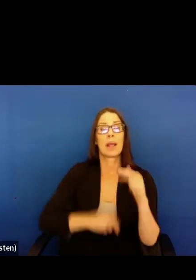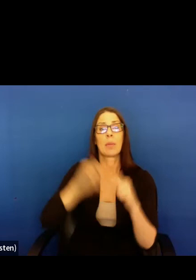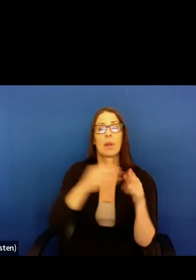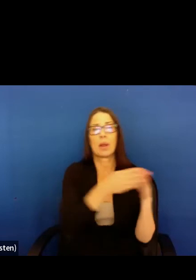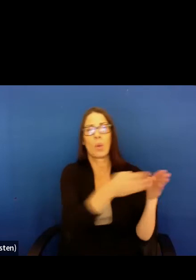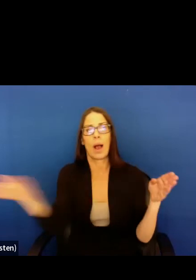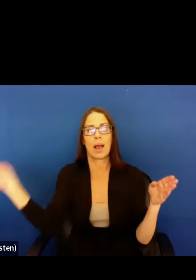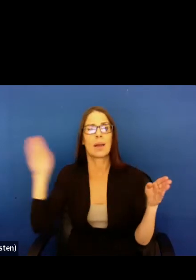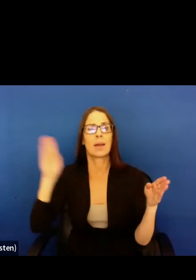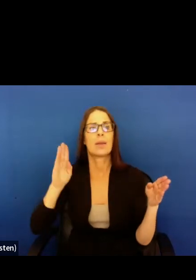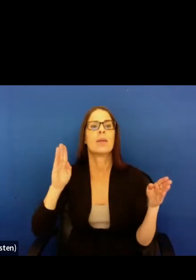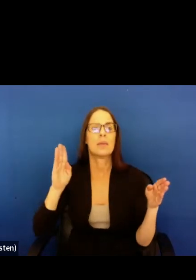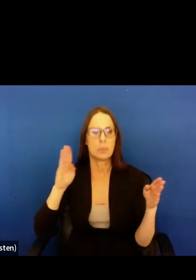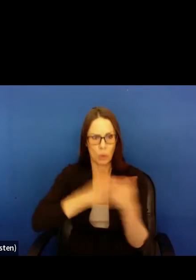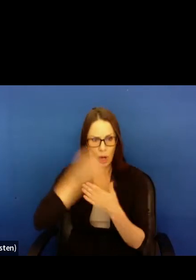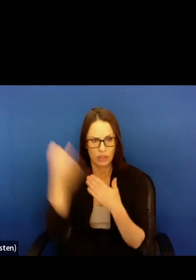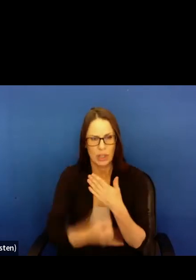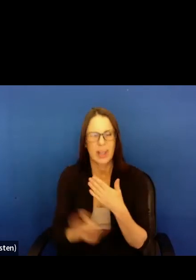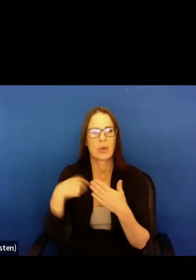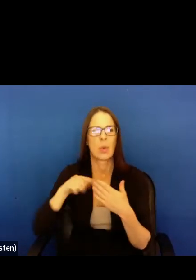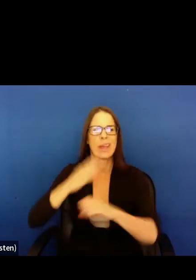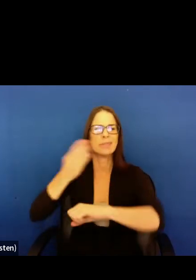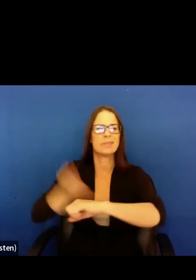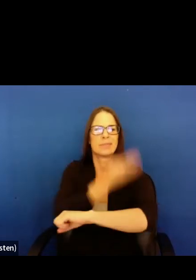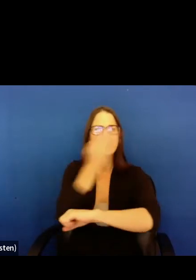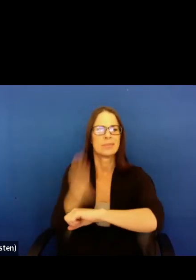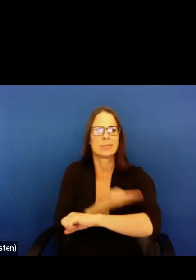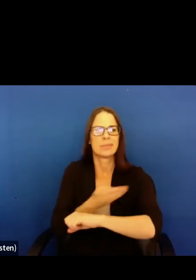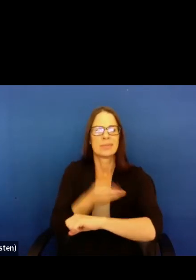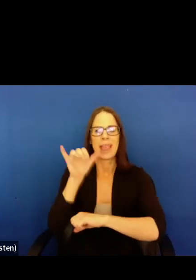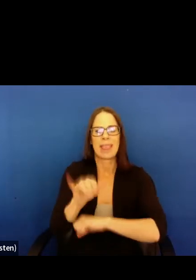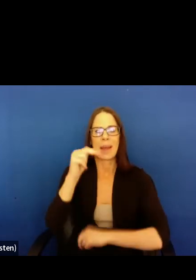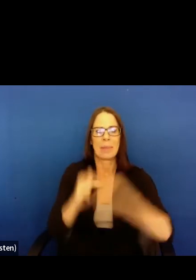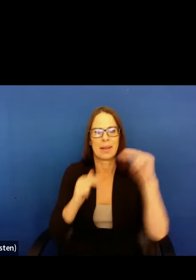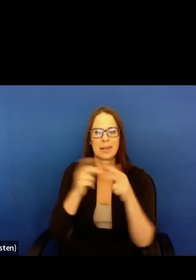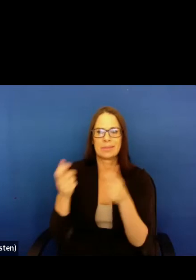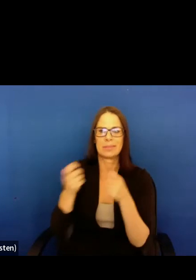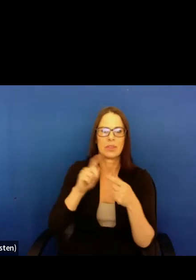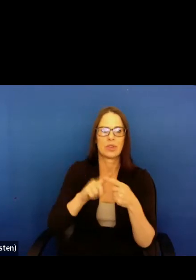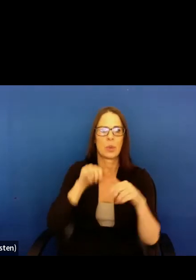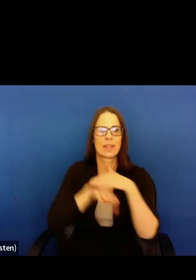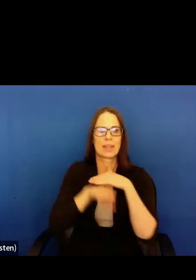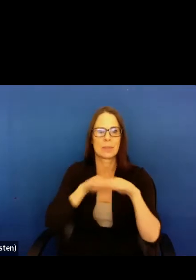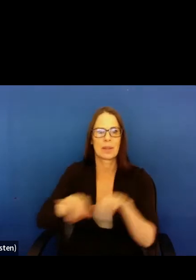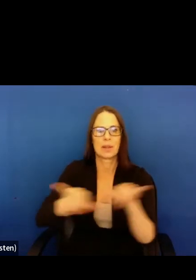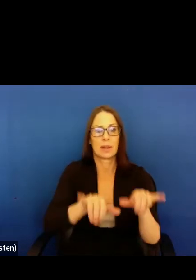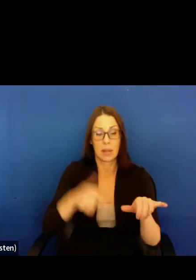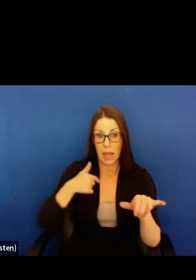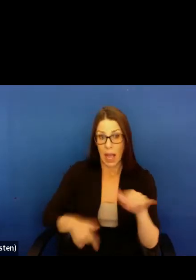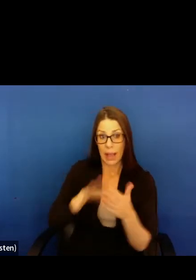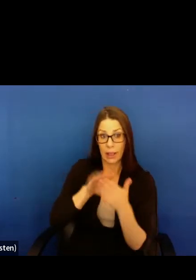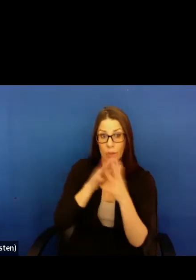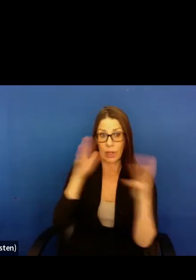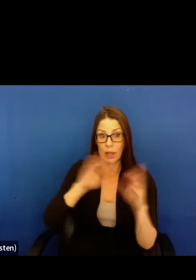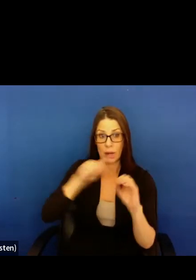brought the entire building up to accessibility standards. So I learned a lot about accessibility as it pertains to code